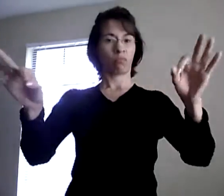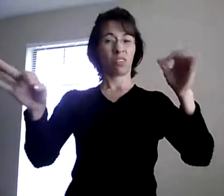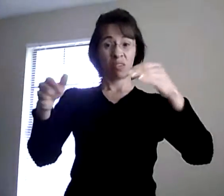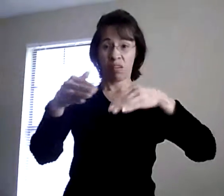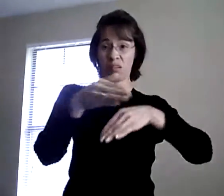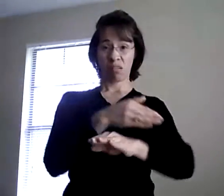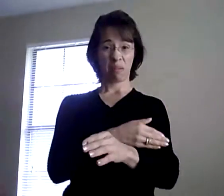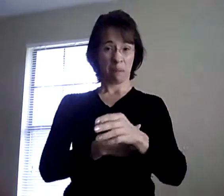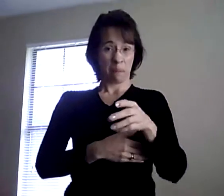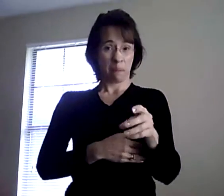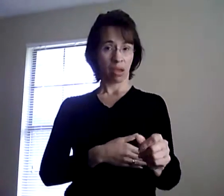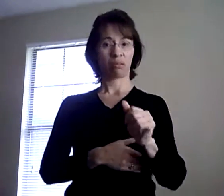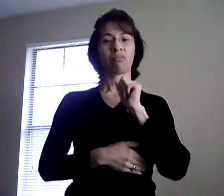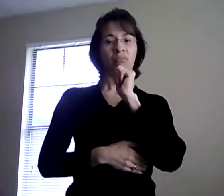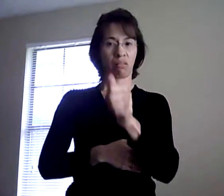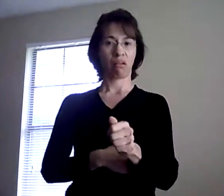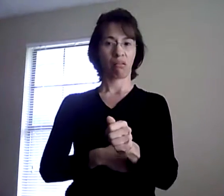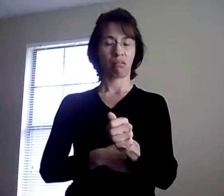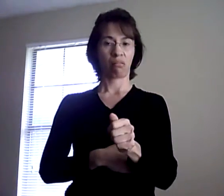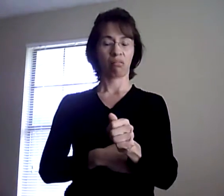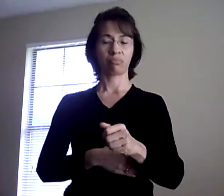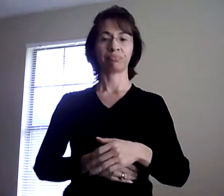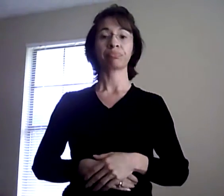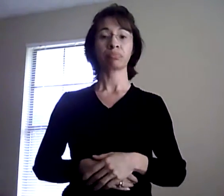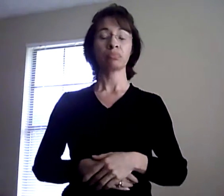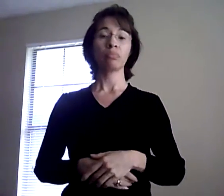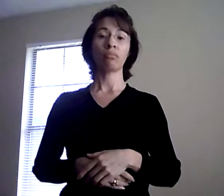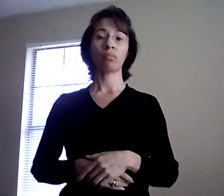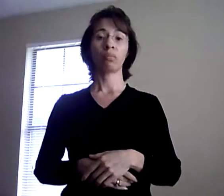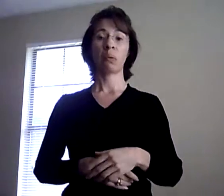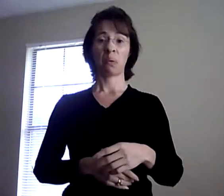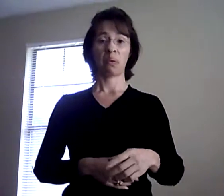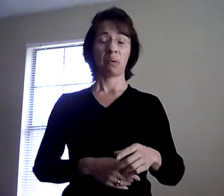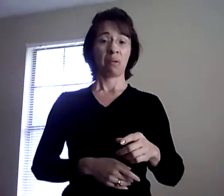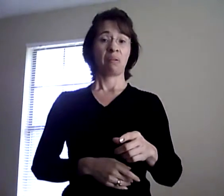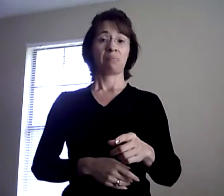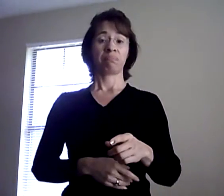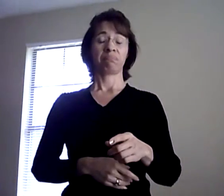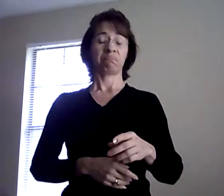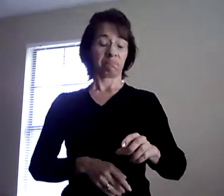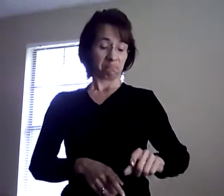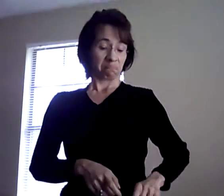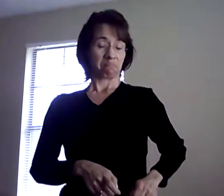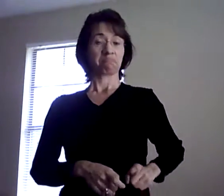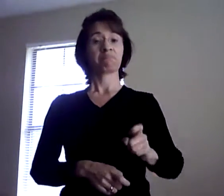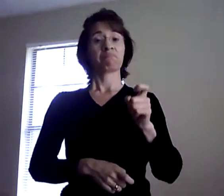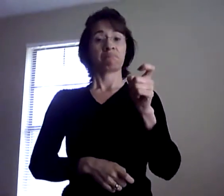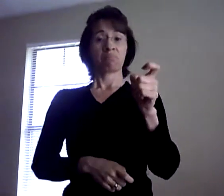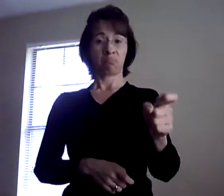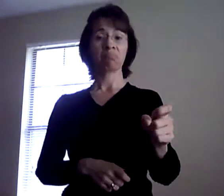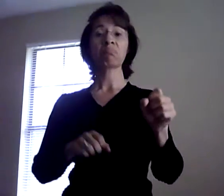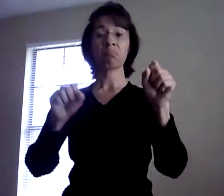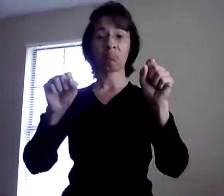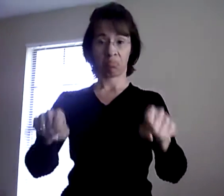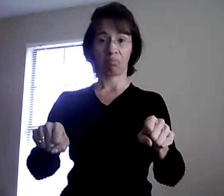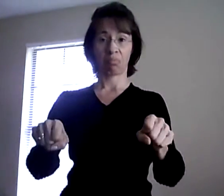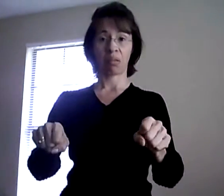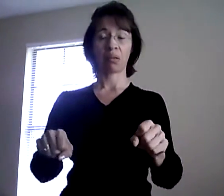there, and you can make a donation if you want, whatever. But you can spend all day at the zoo or all day at